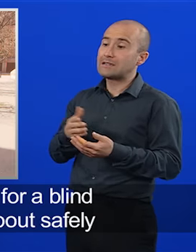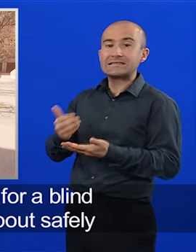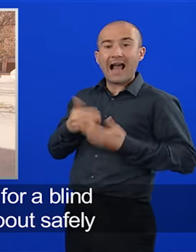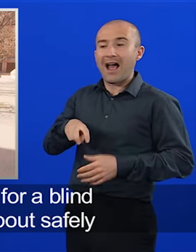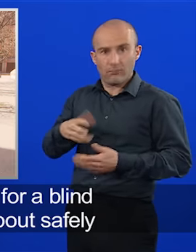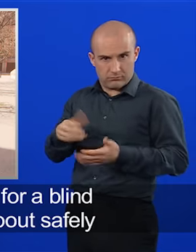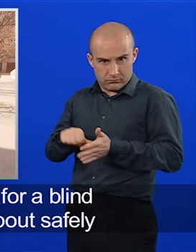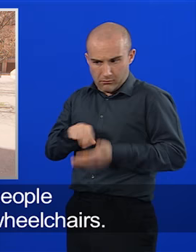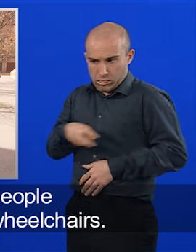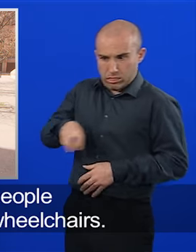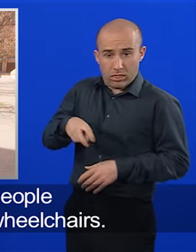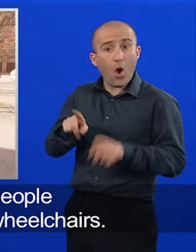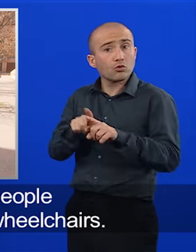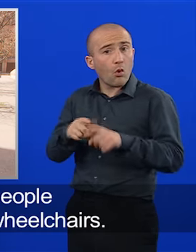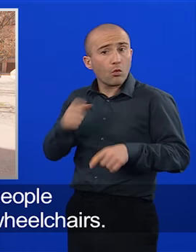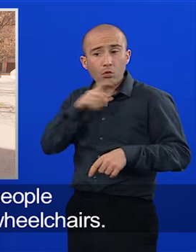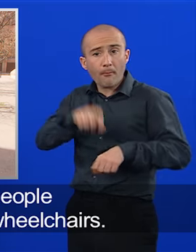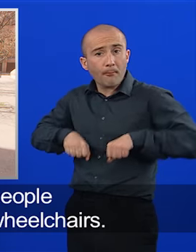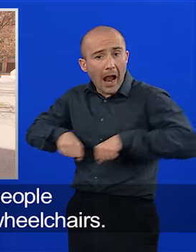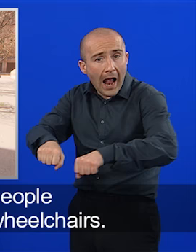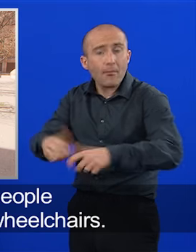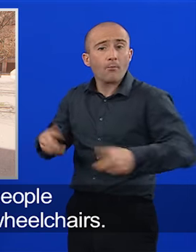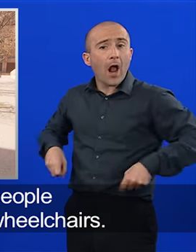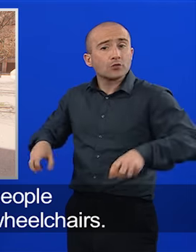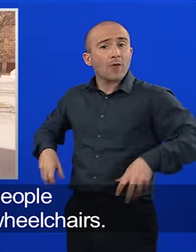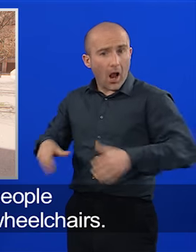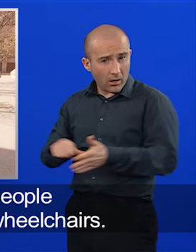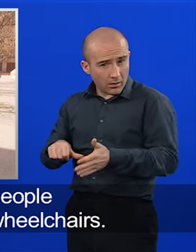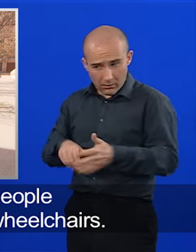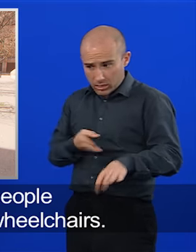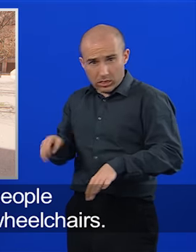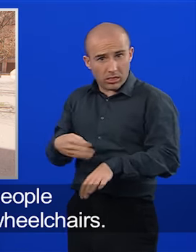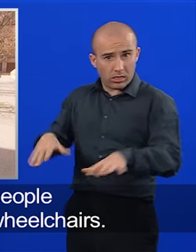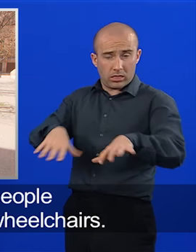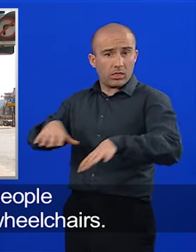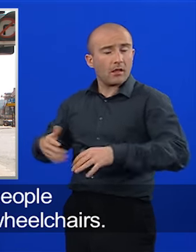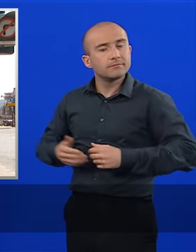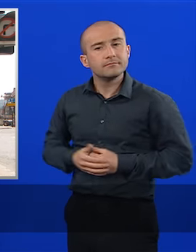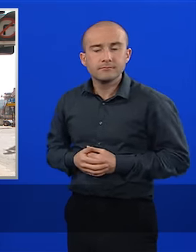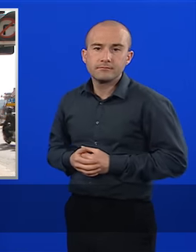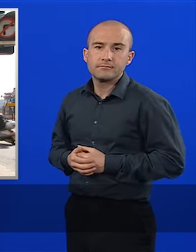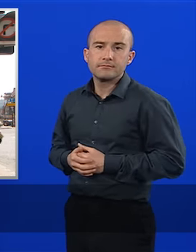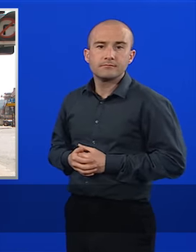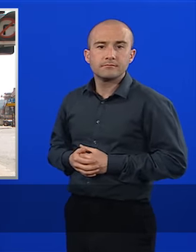about safely, and also for people pushing prams or wheelchairs.